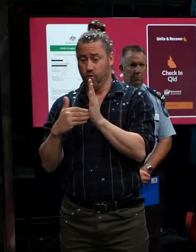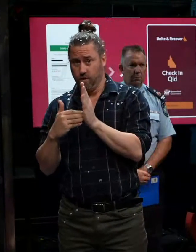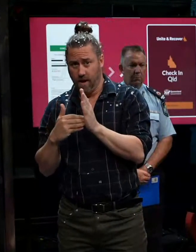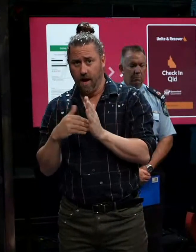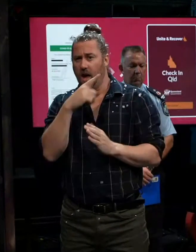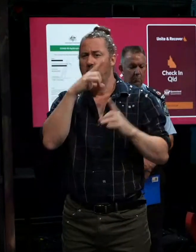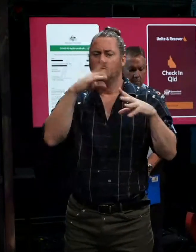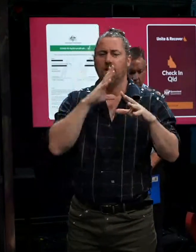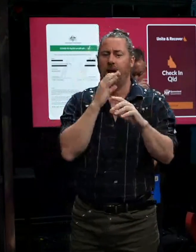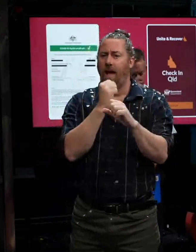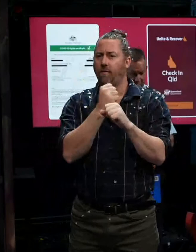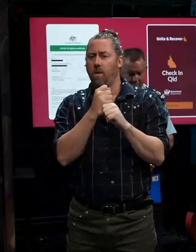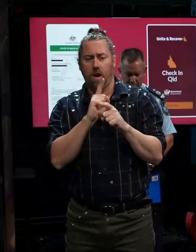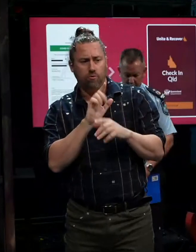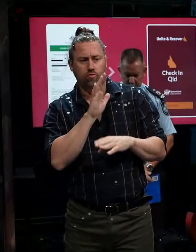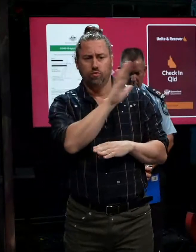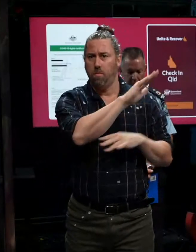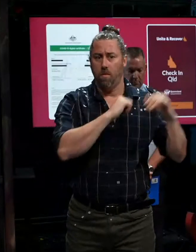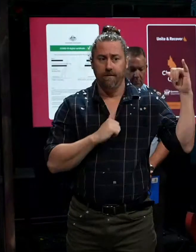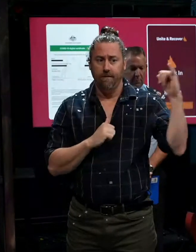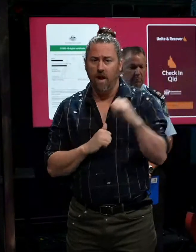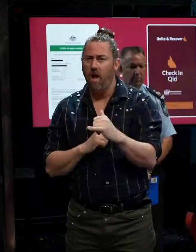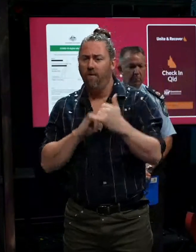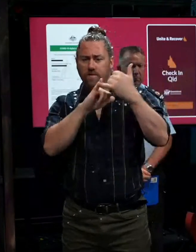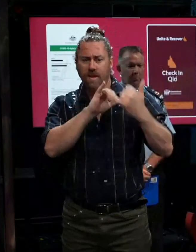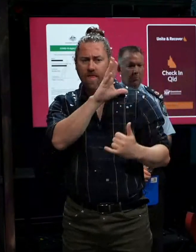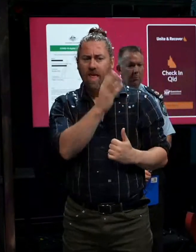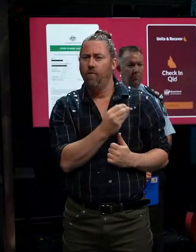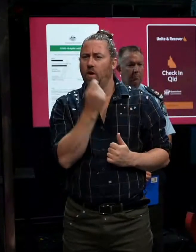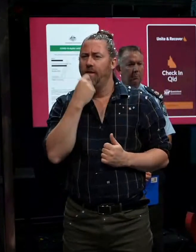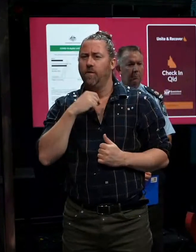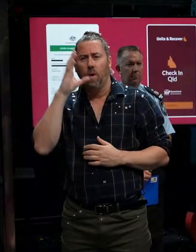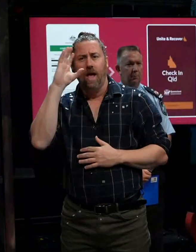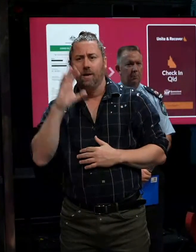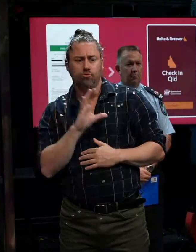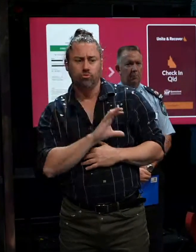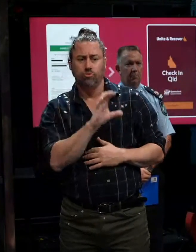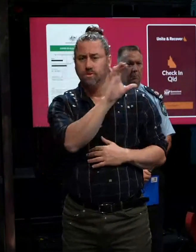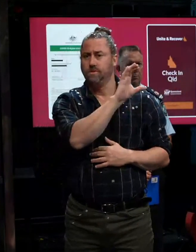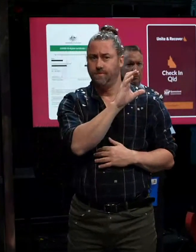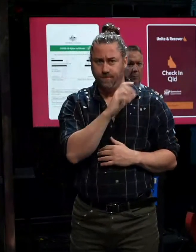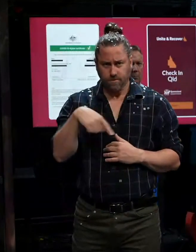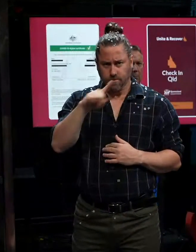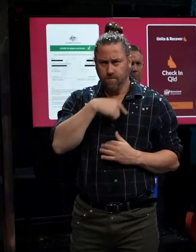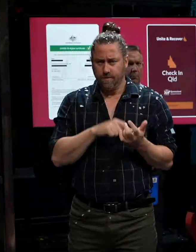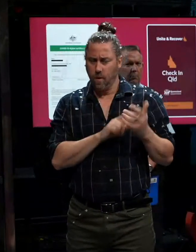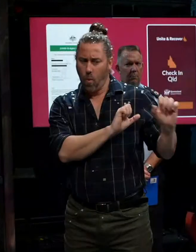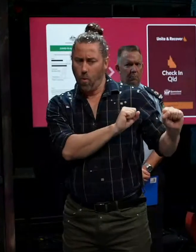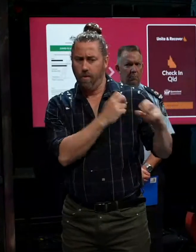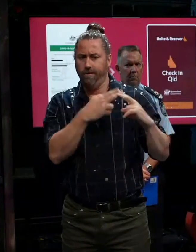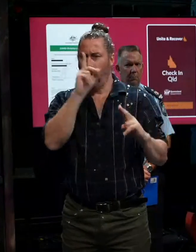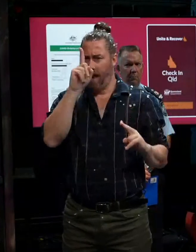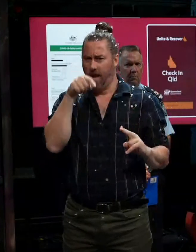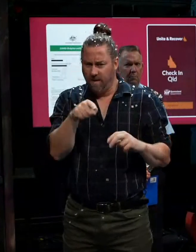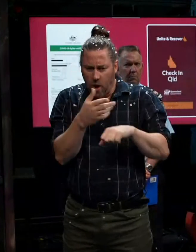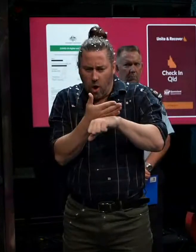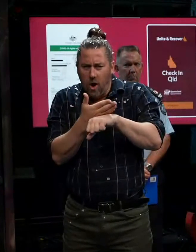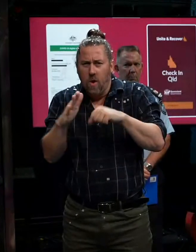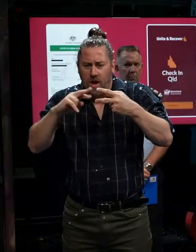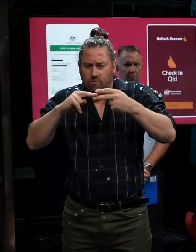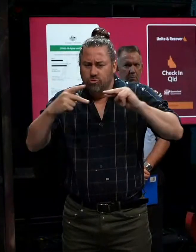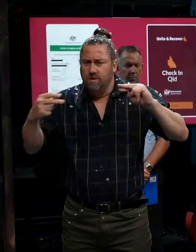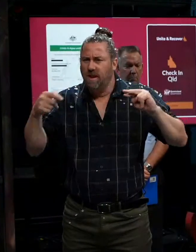the Commonwealth has put in place. These are all sensible measures to buy us time, because at this stage this is a new virus and we don't know the details